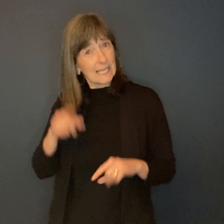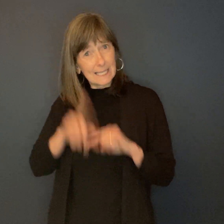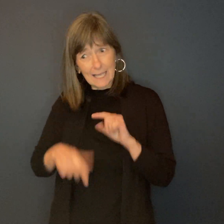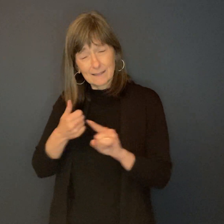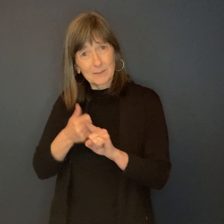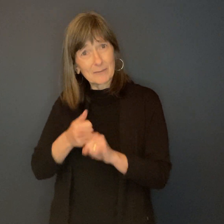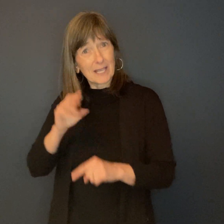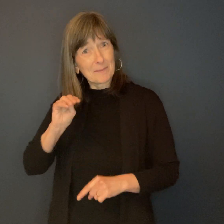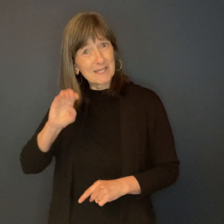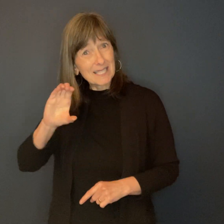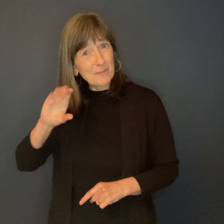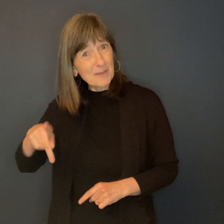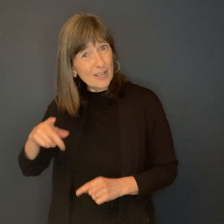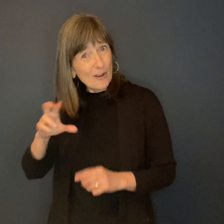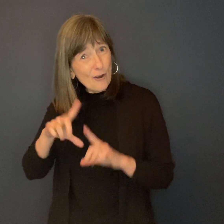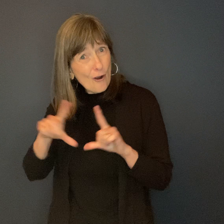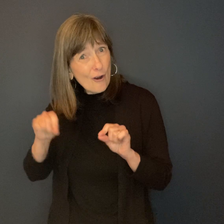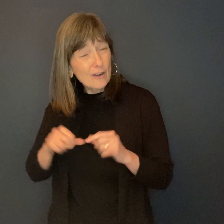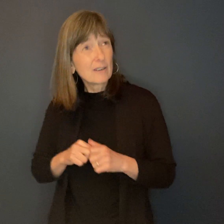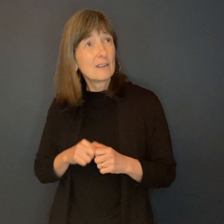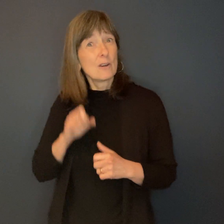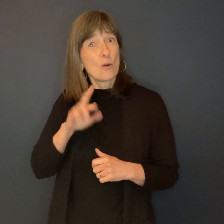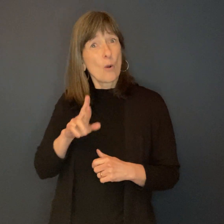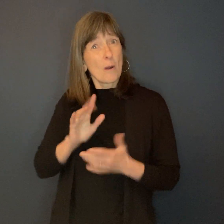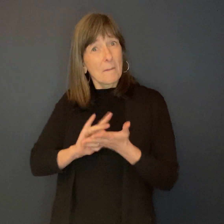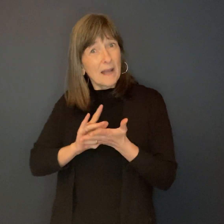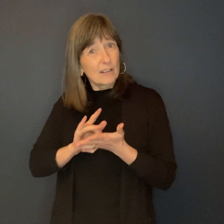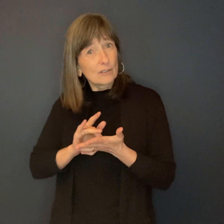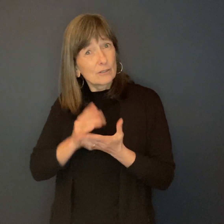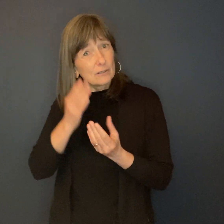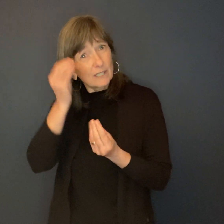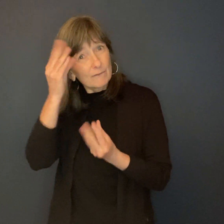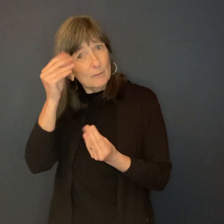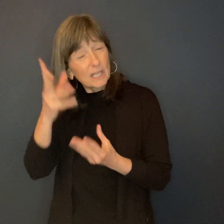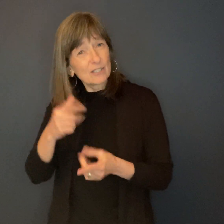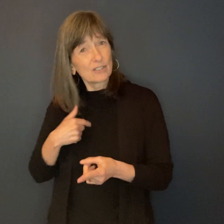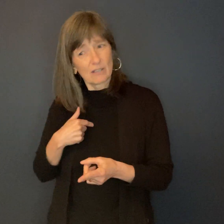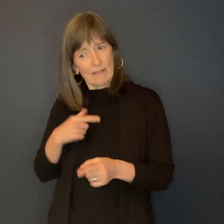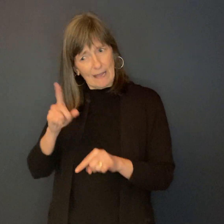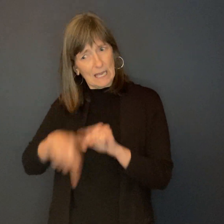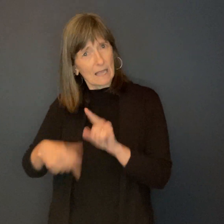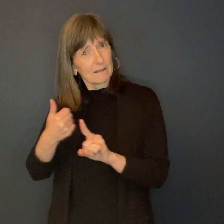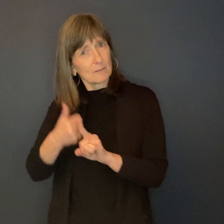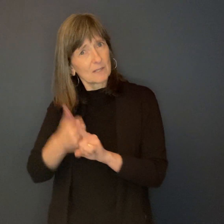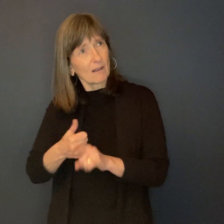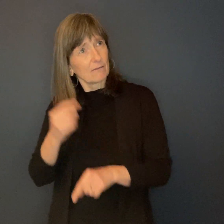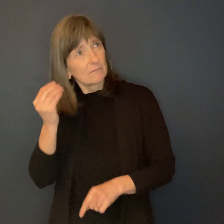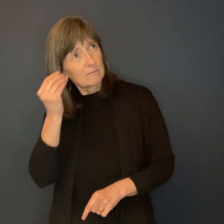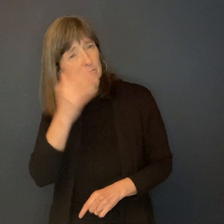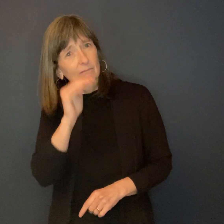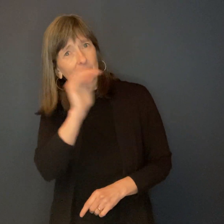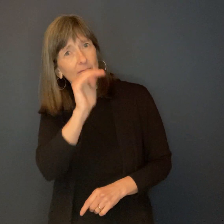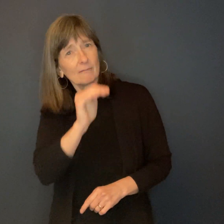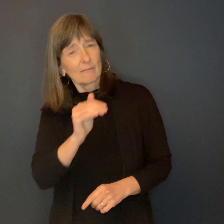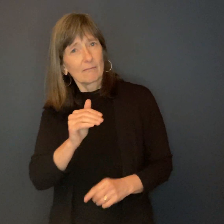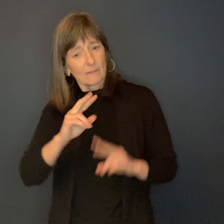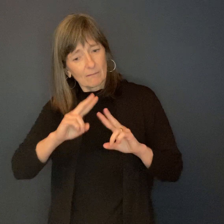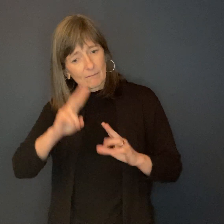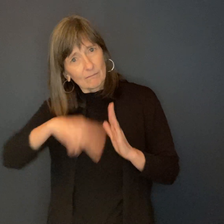able to access medical records. So there's a certain indignance, I suppose, about that